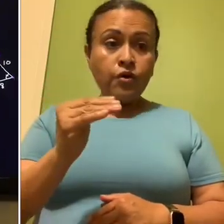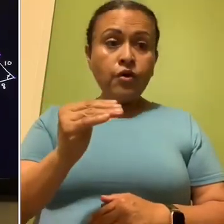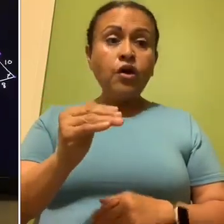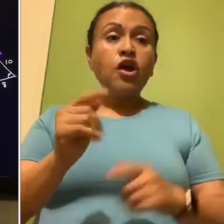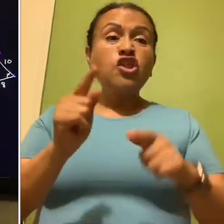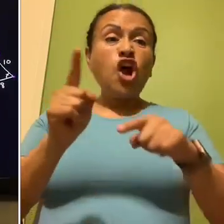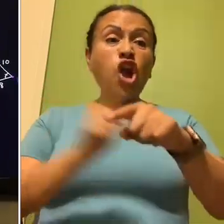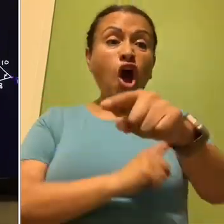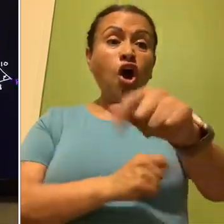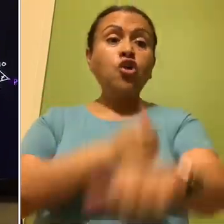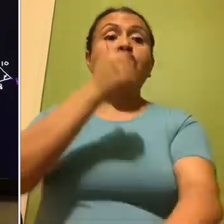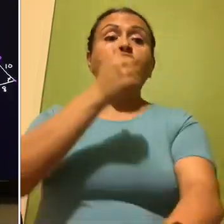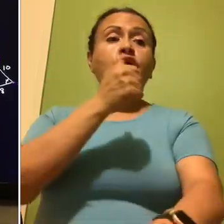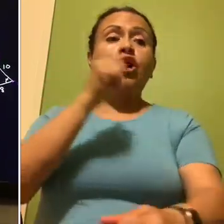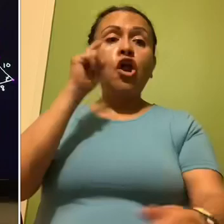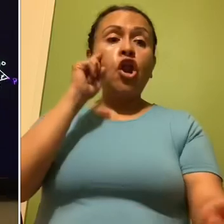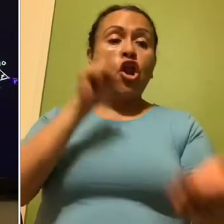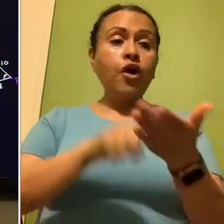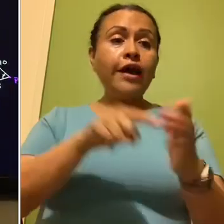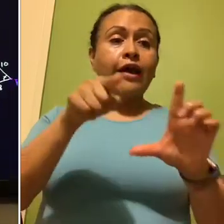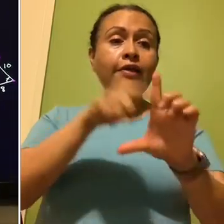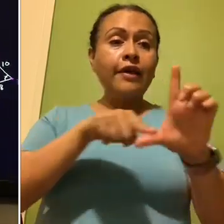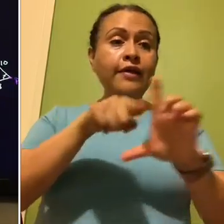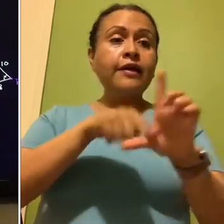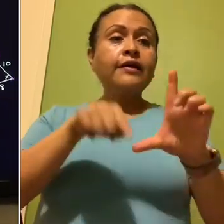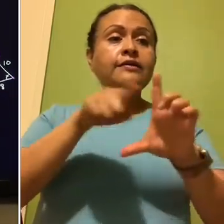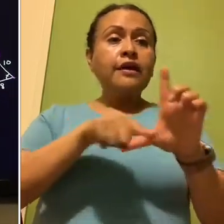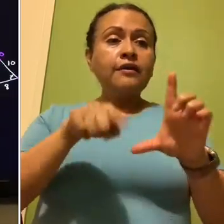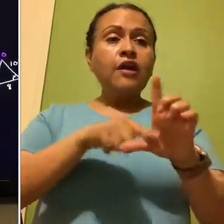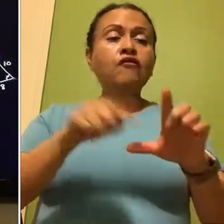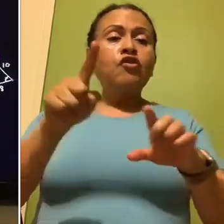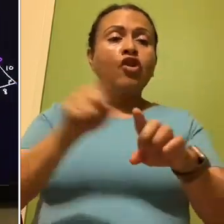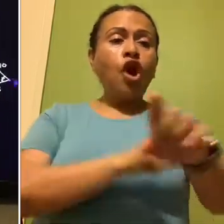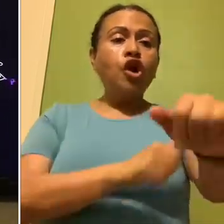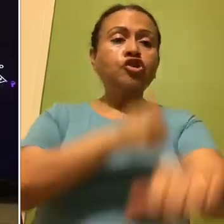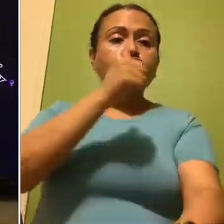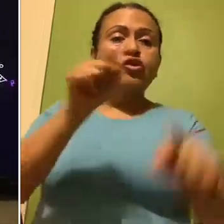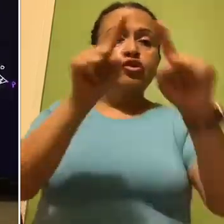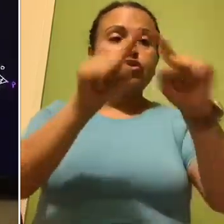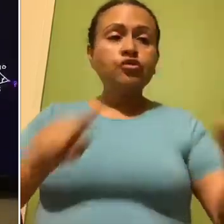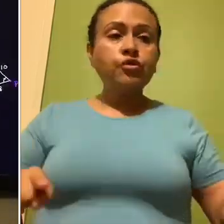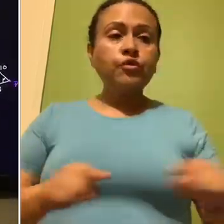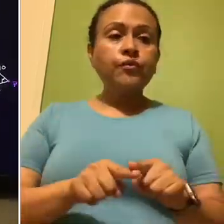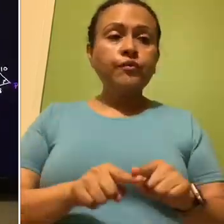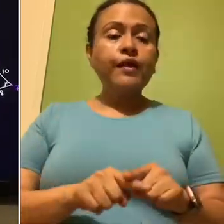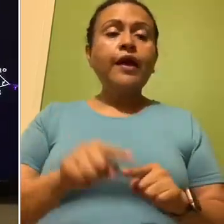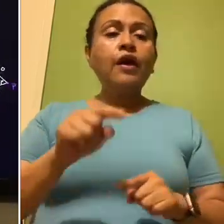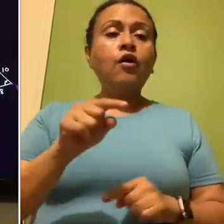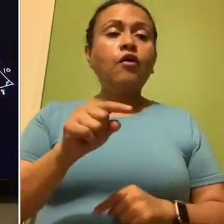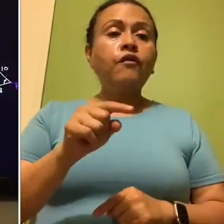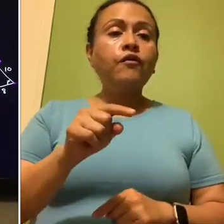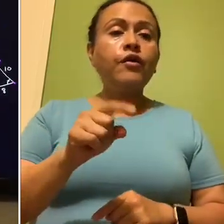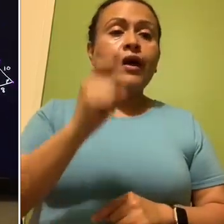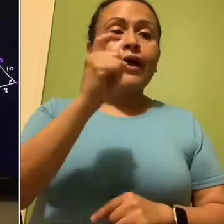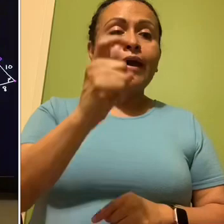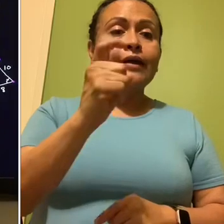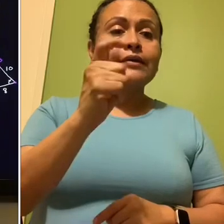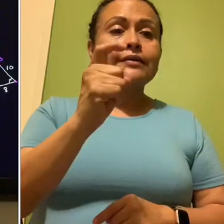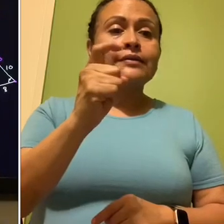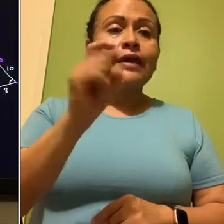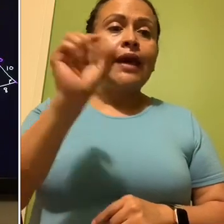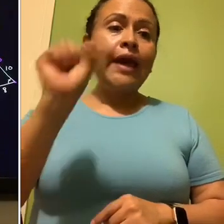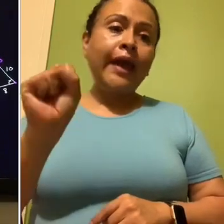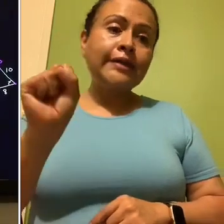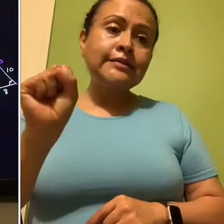over the longer of the two sides when you're looking at this angle right here on either side of that angle for the larger triangle over XS.